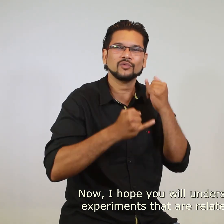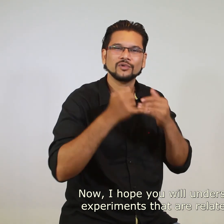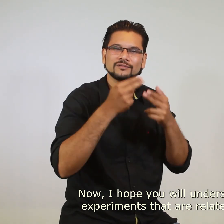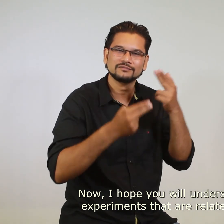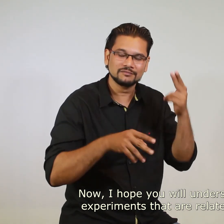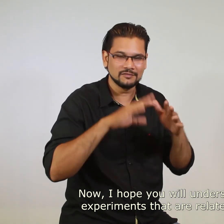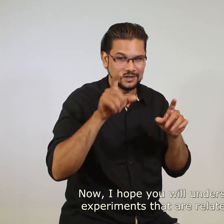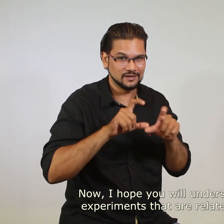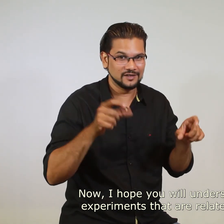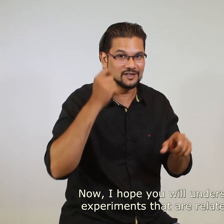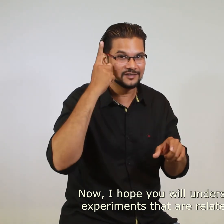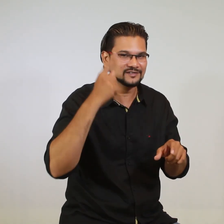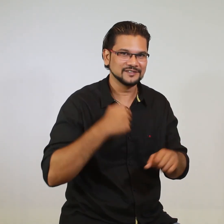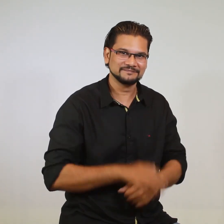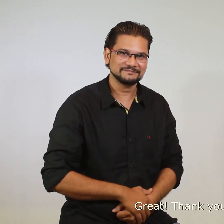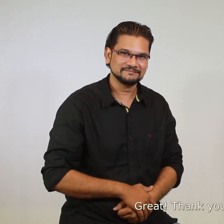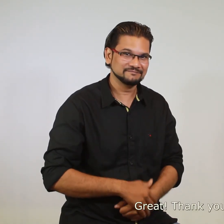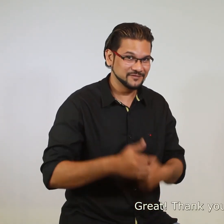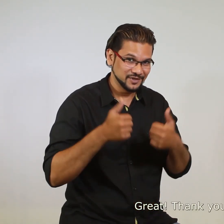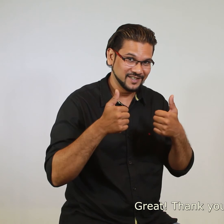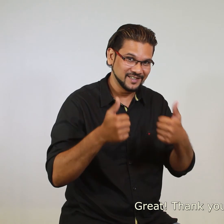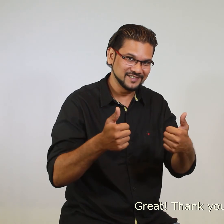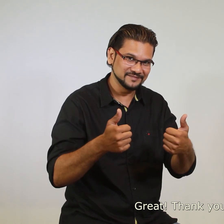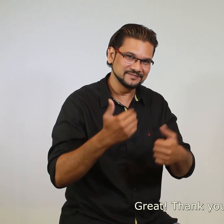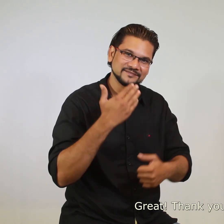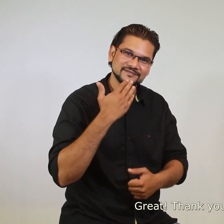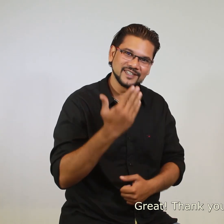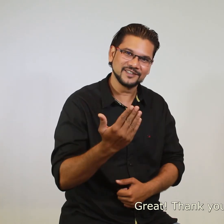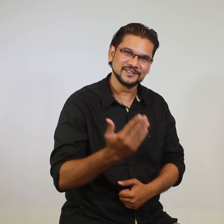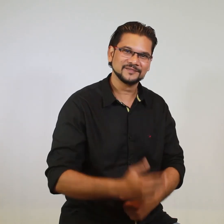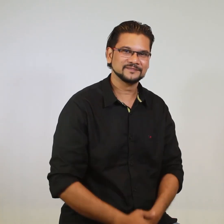are related to water. Great! Thank you.